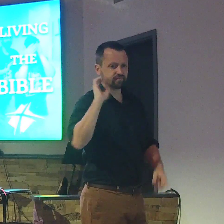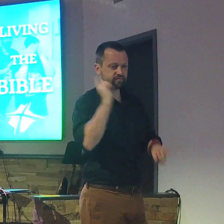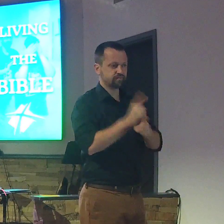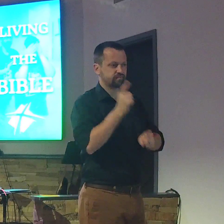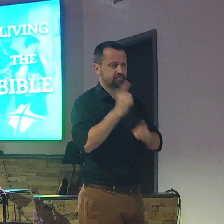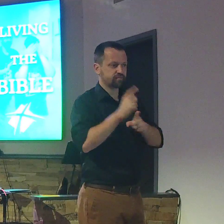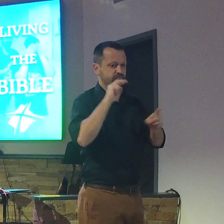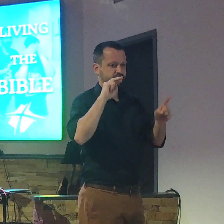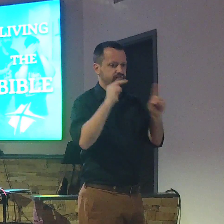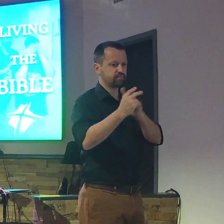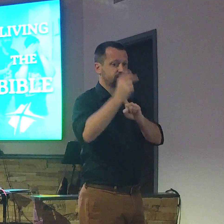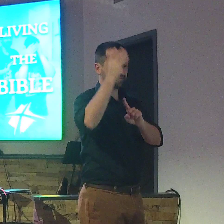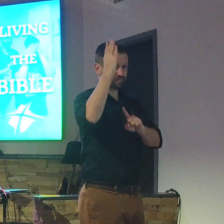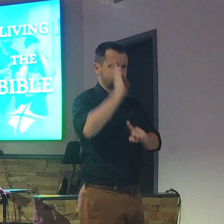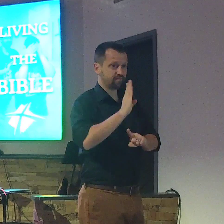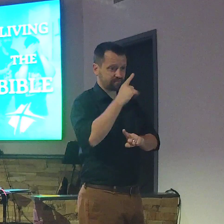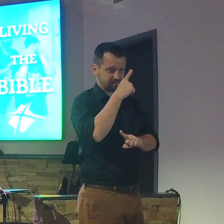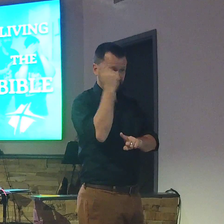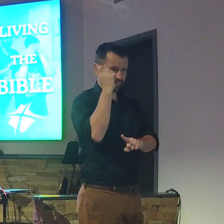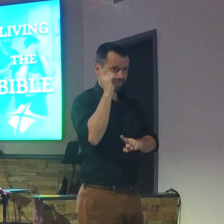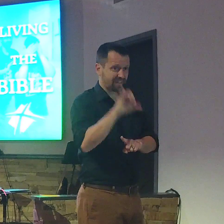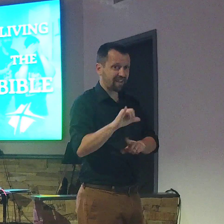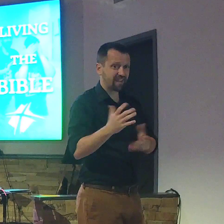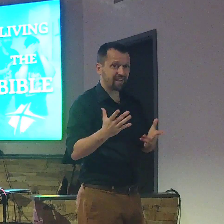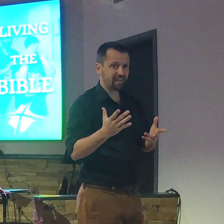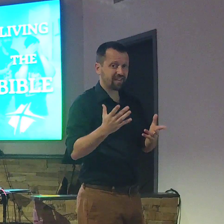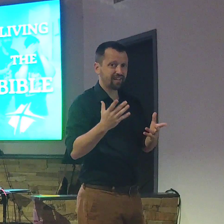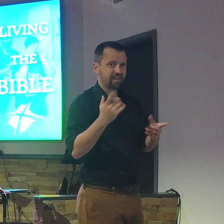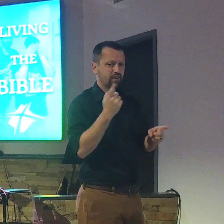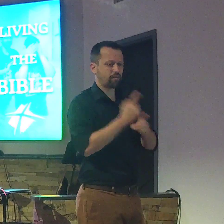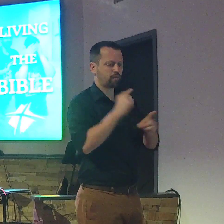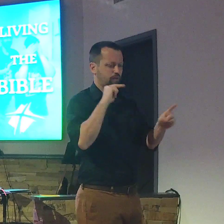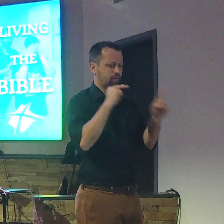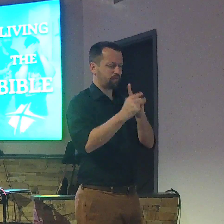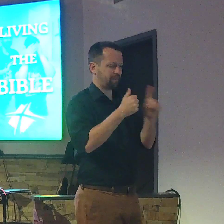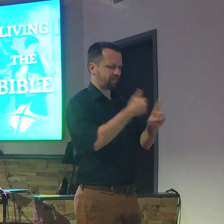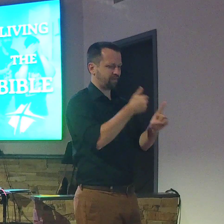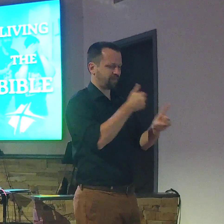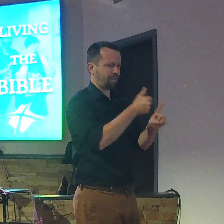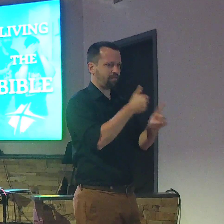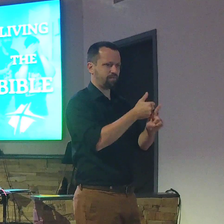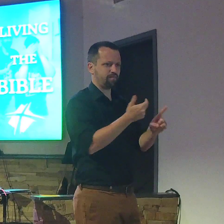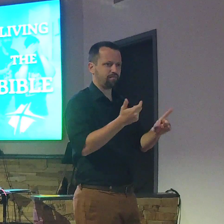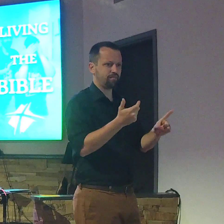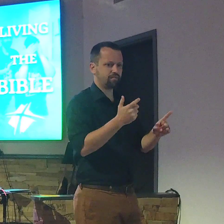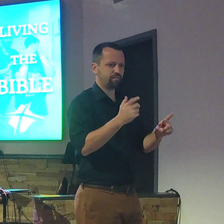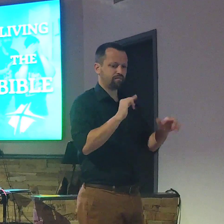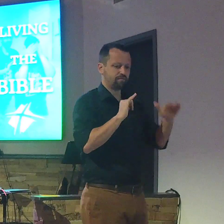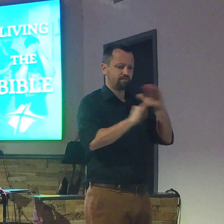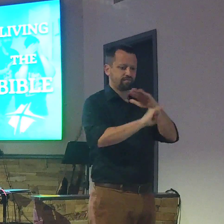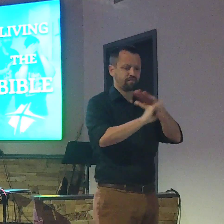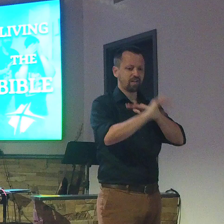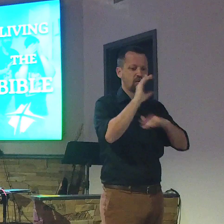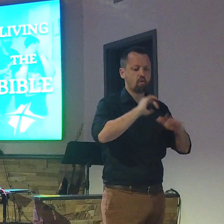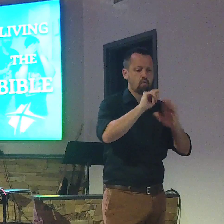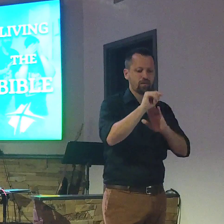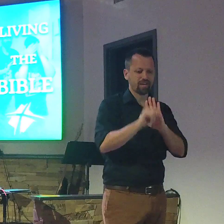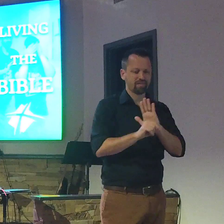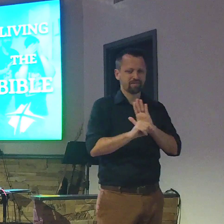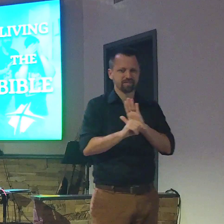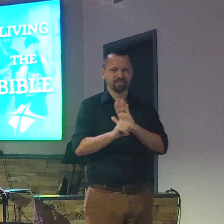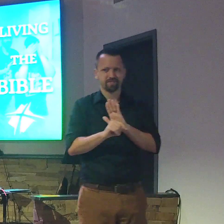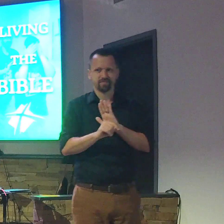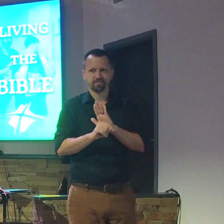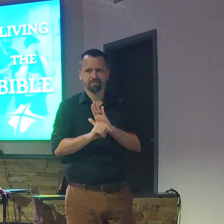God. Because they had a proper view of God, they had a proper view of Himself. Isaiah, the Old Testament prophet,